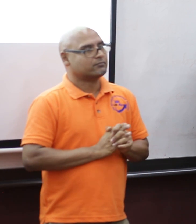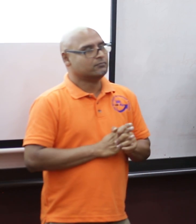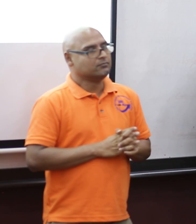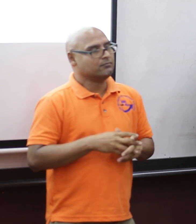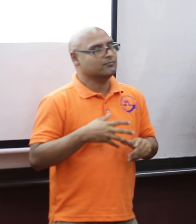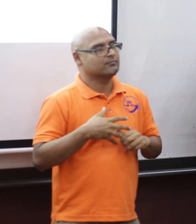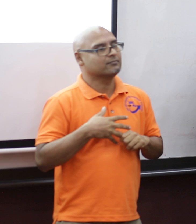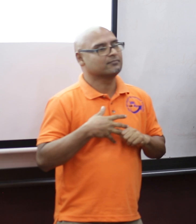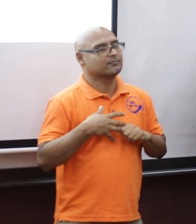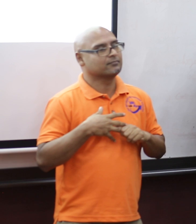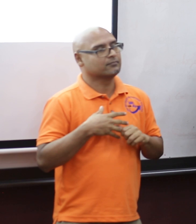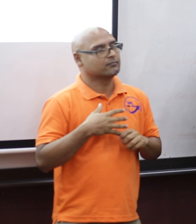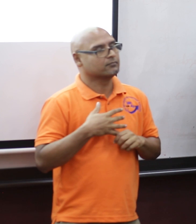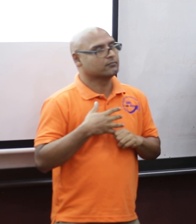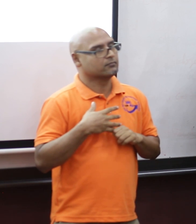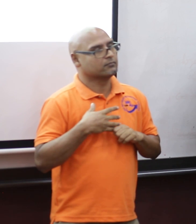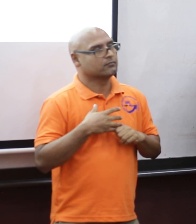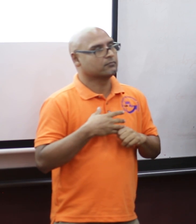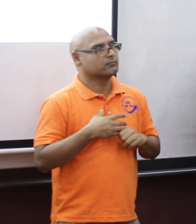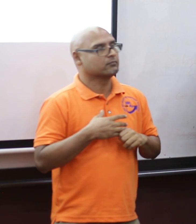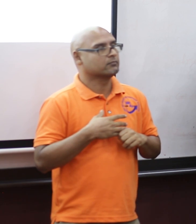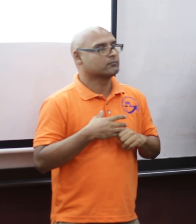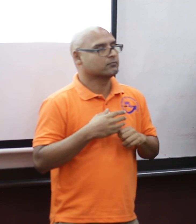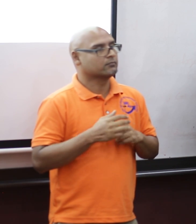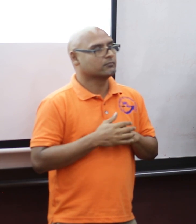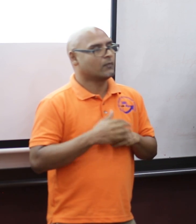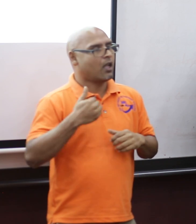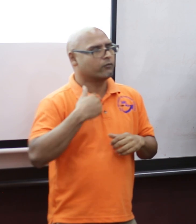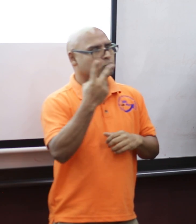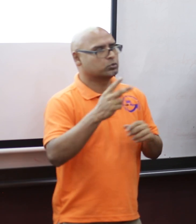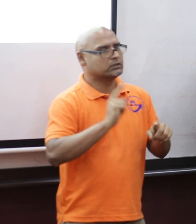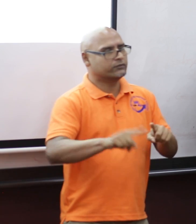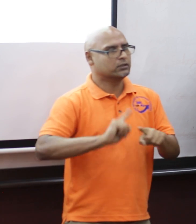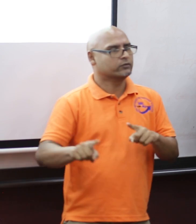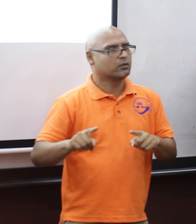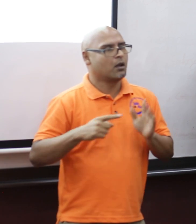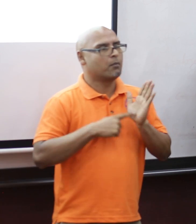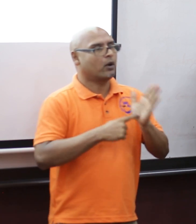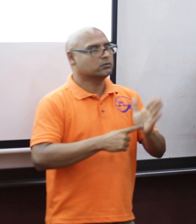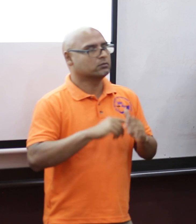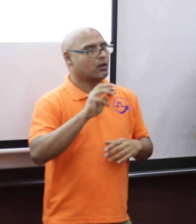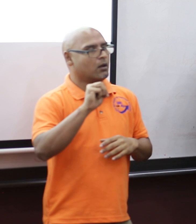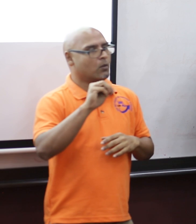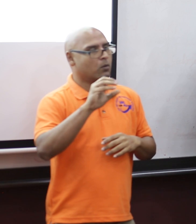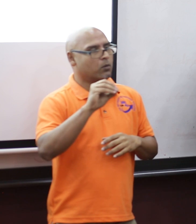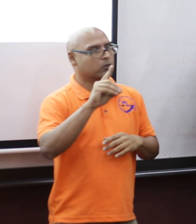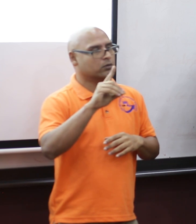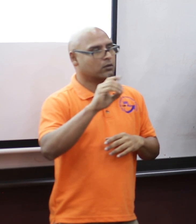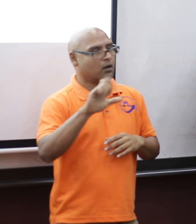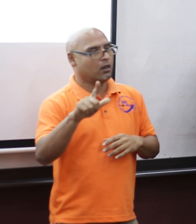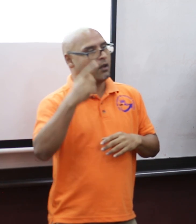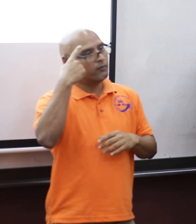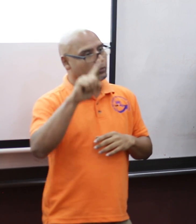at services for persons with disabilities. There's the social model and the charity model.